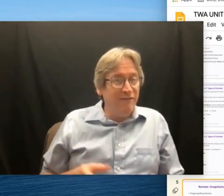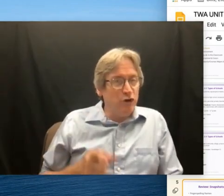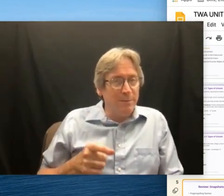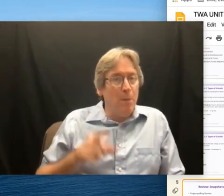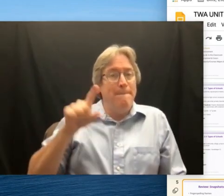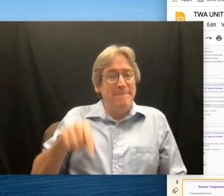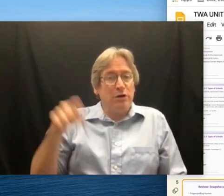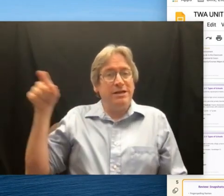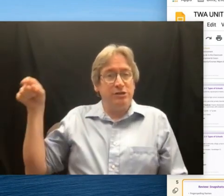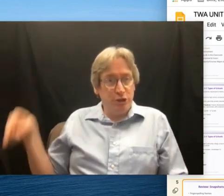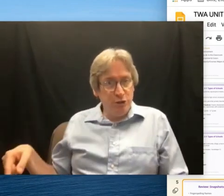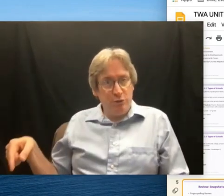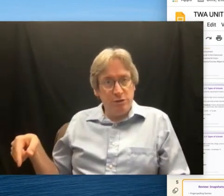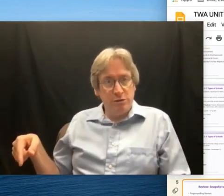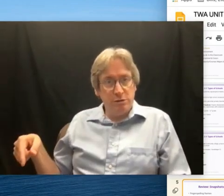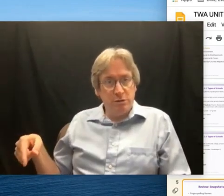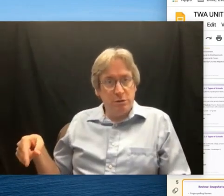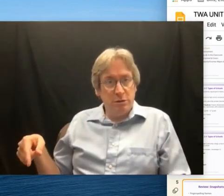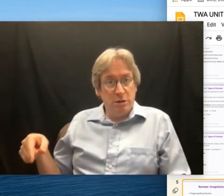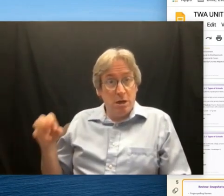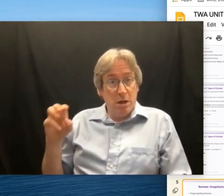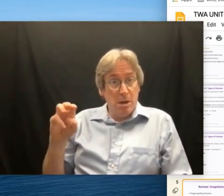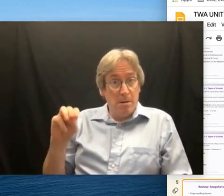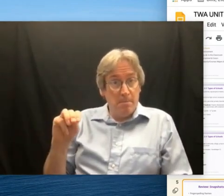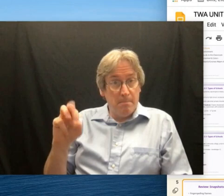Versus, if you're talking about Mary's shoes,